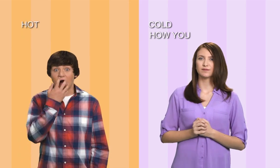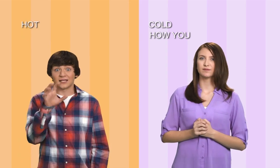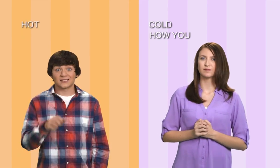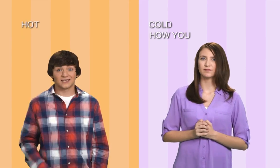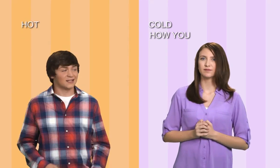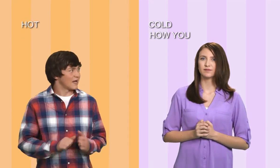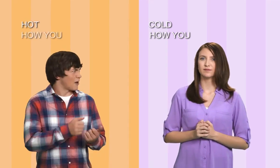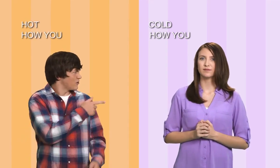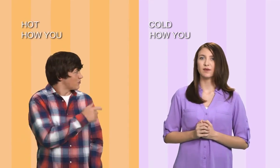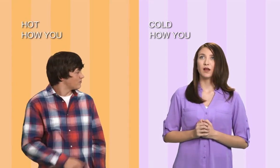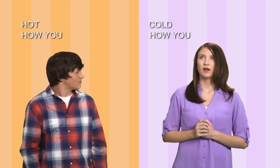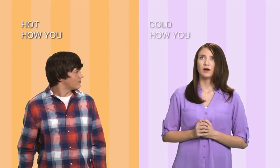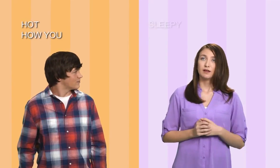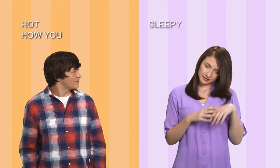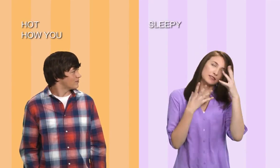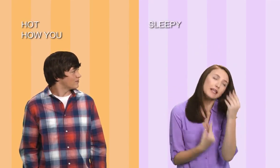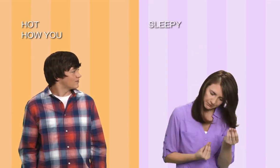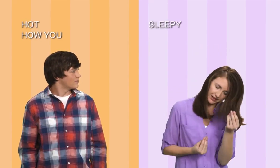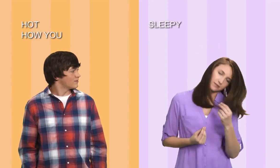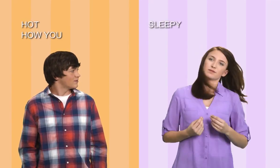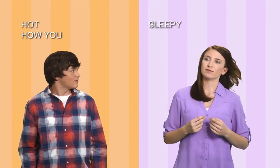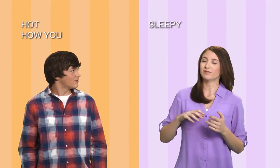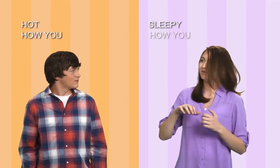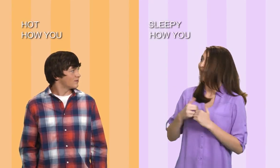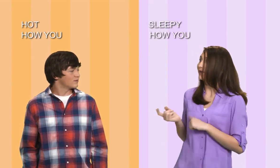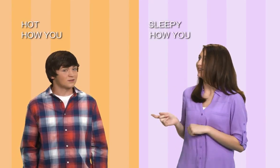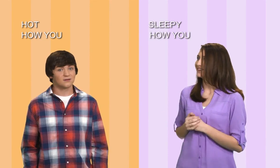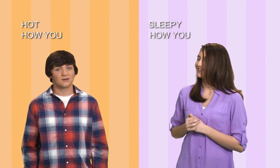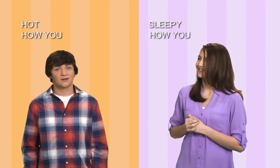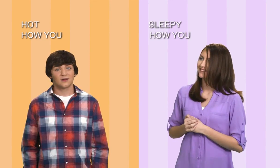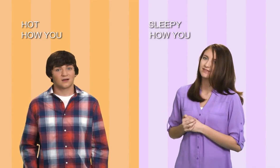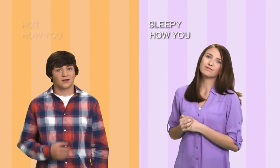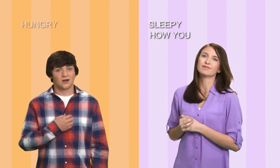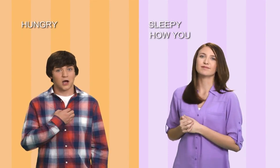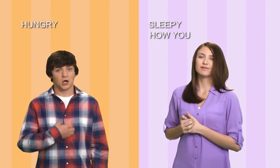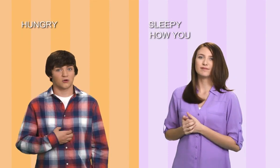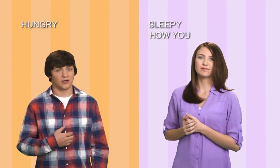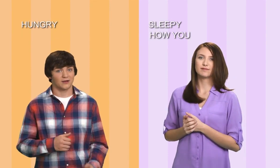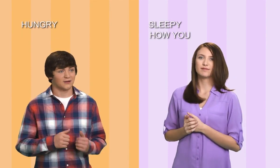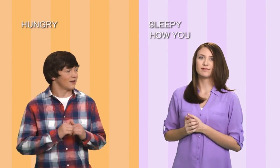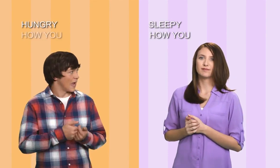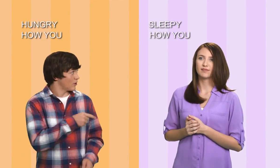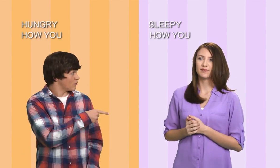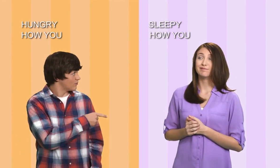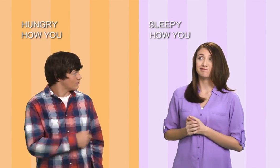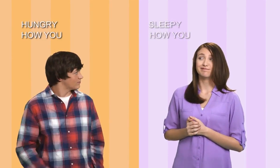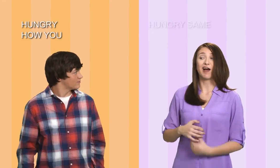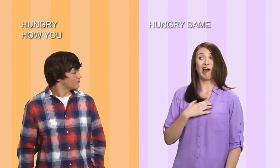Hot. How you? Sleepy. How you? Hungry. How you?